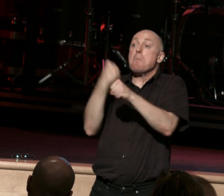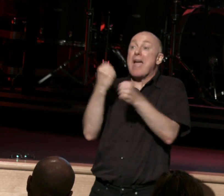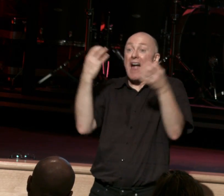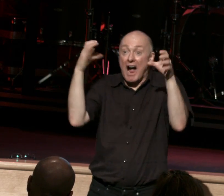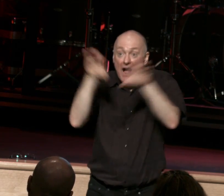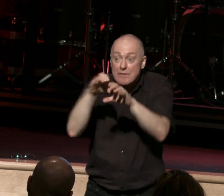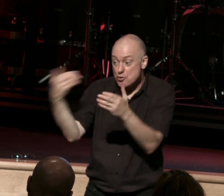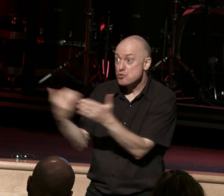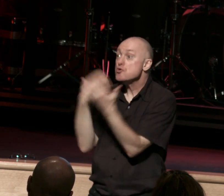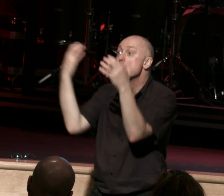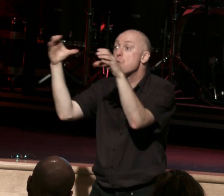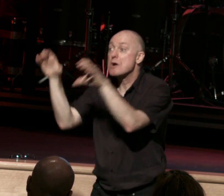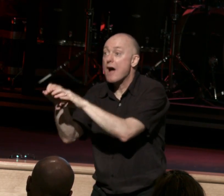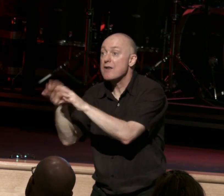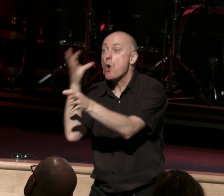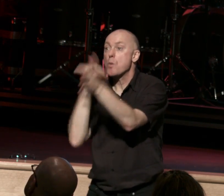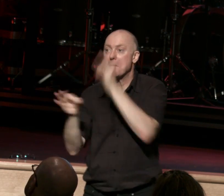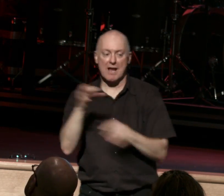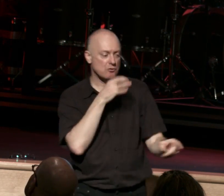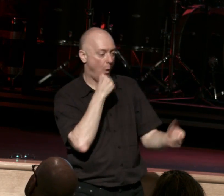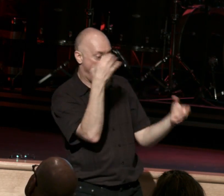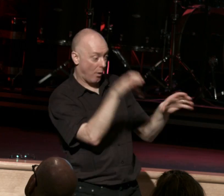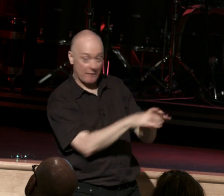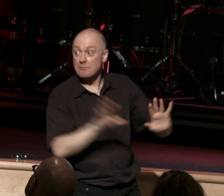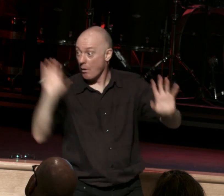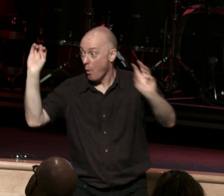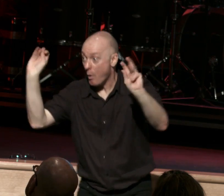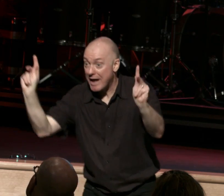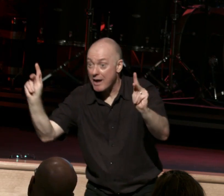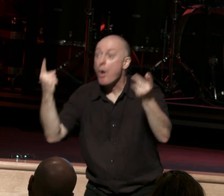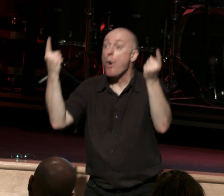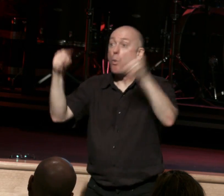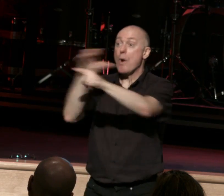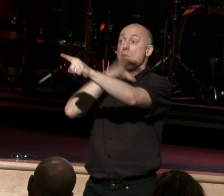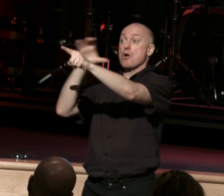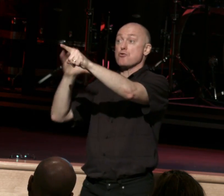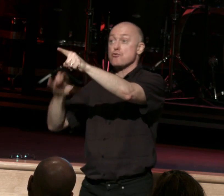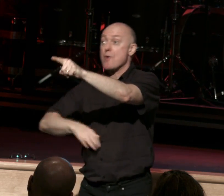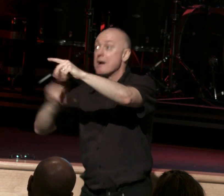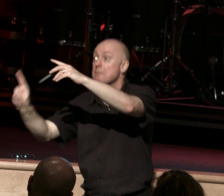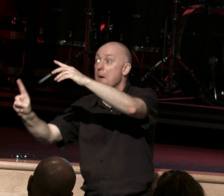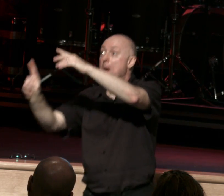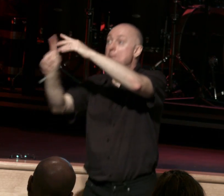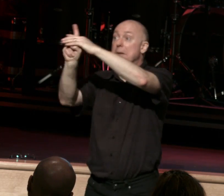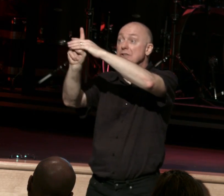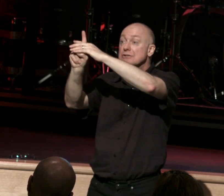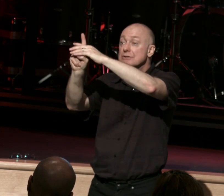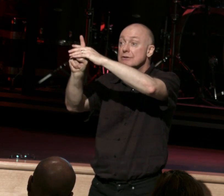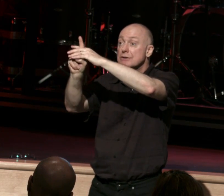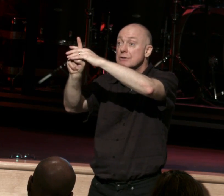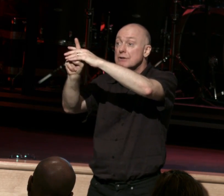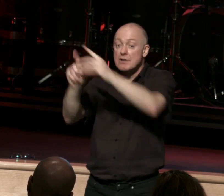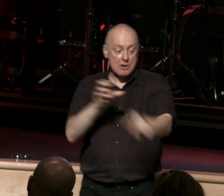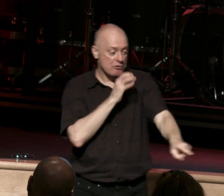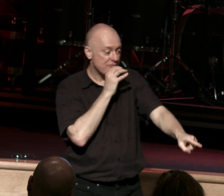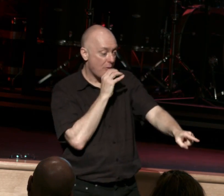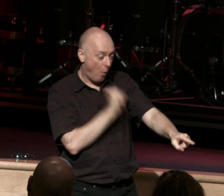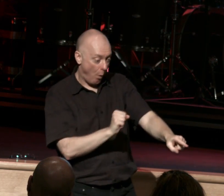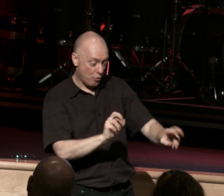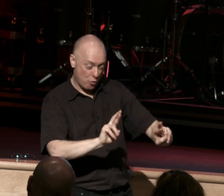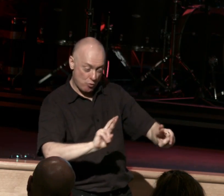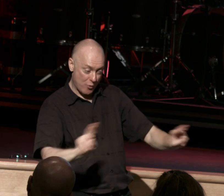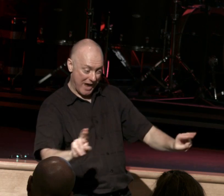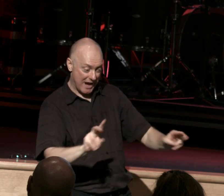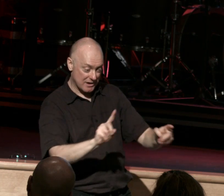I will make with them. The new covenant replacing the old covenant. Okay, so when Christ appears, the